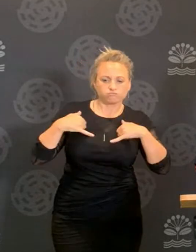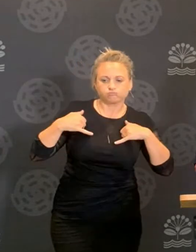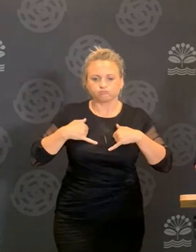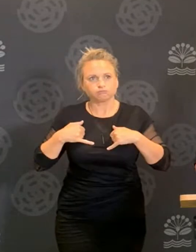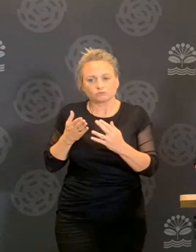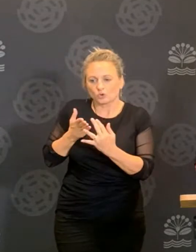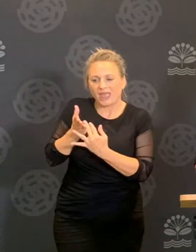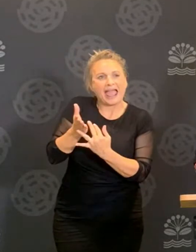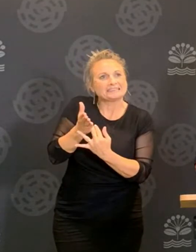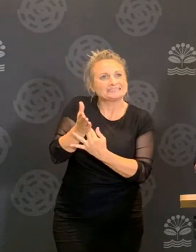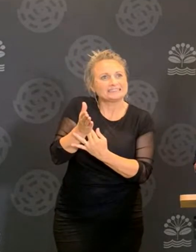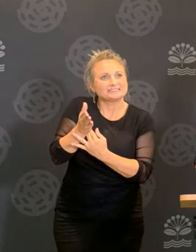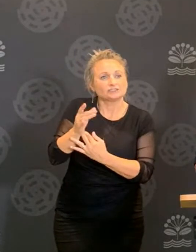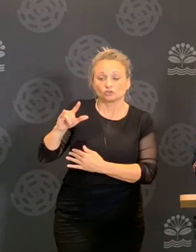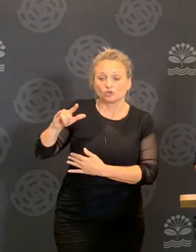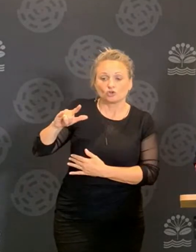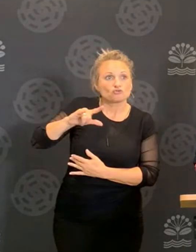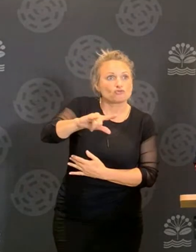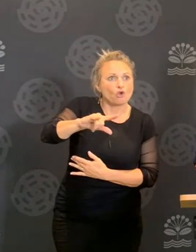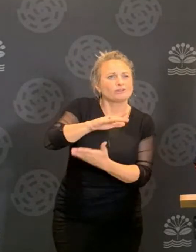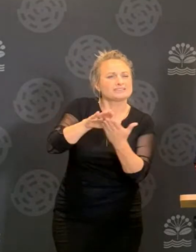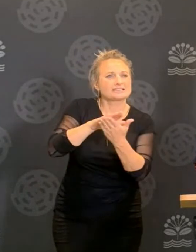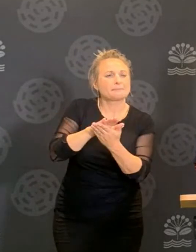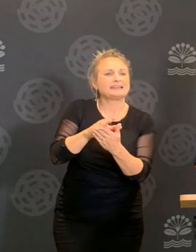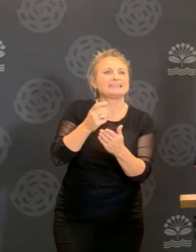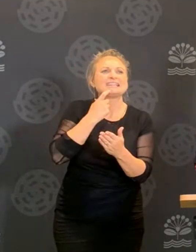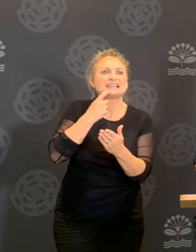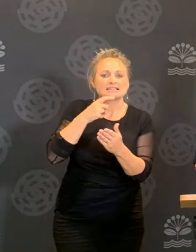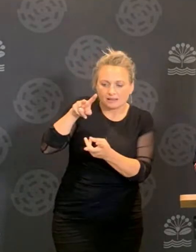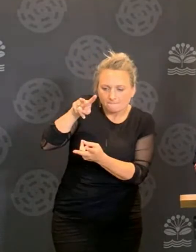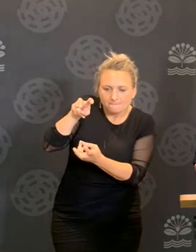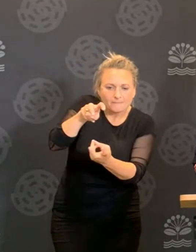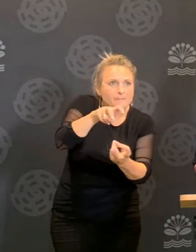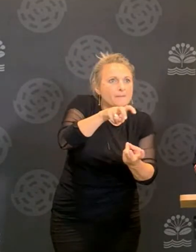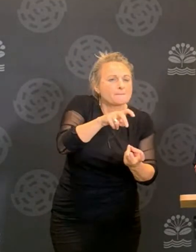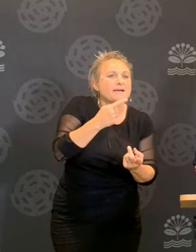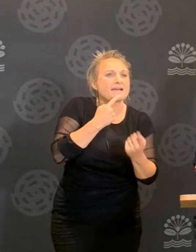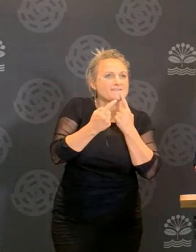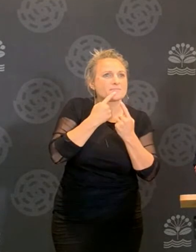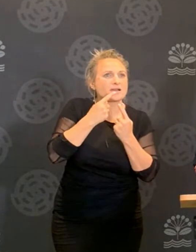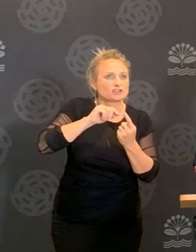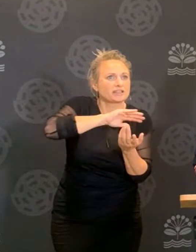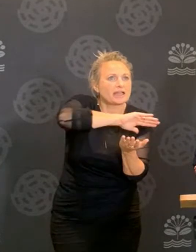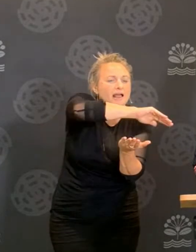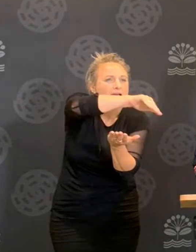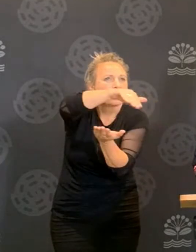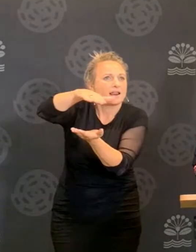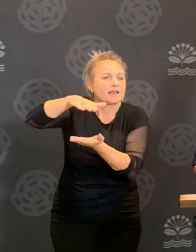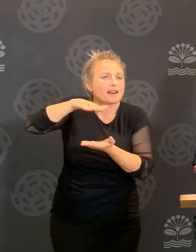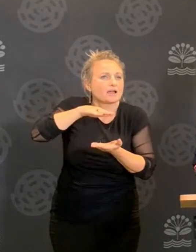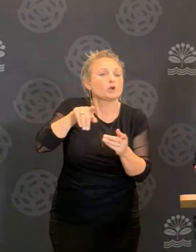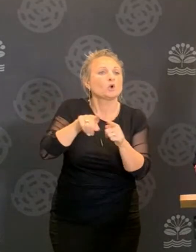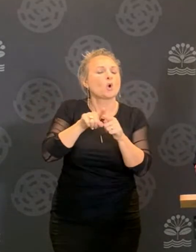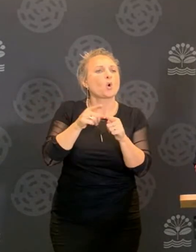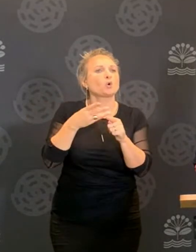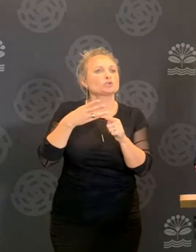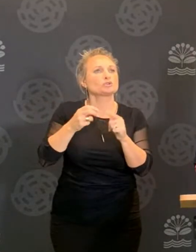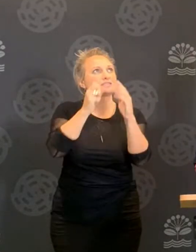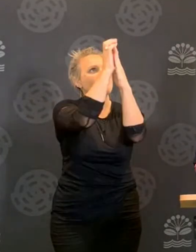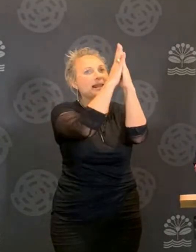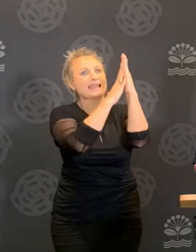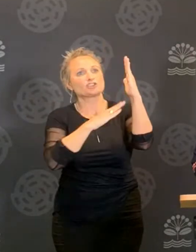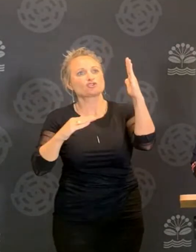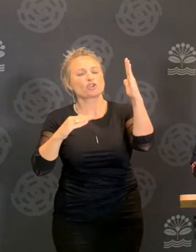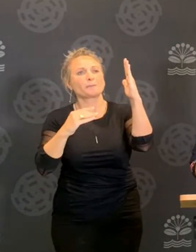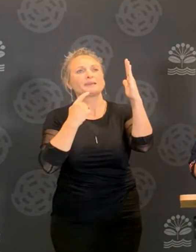Drones do give us a really effective and fast way of getting some of that information in, and also some of the landslips, of course, across the region